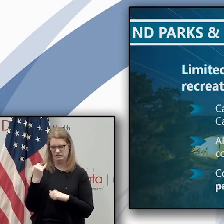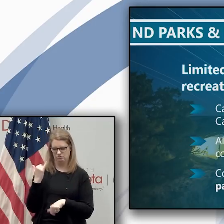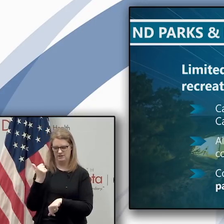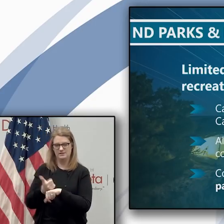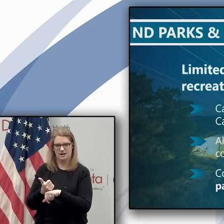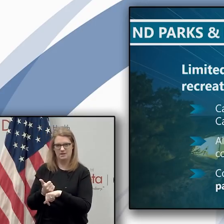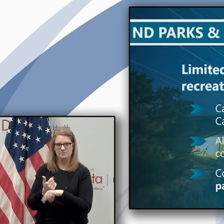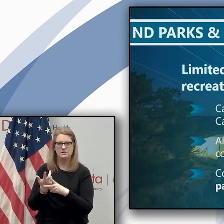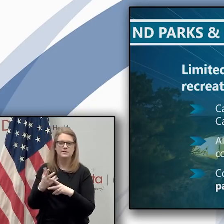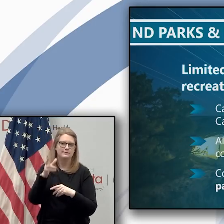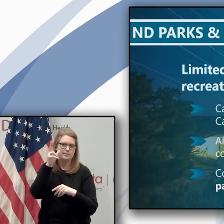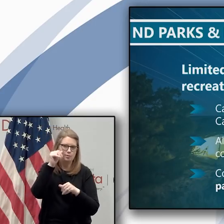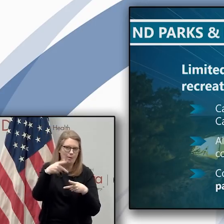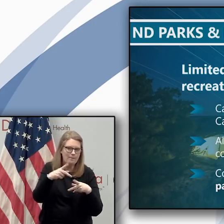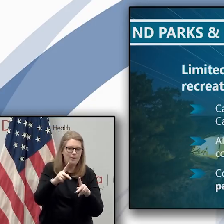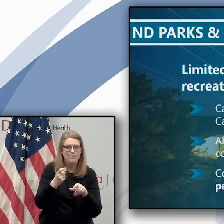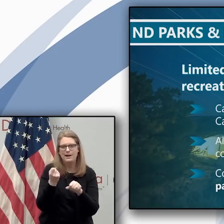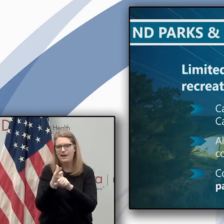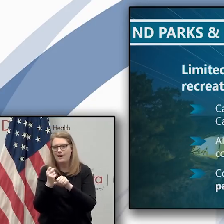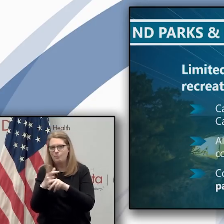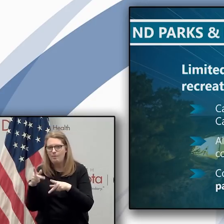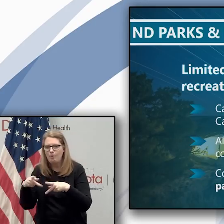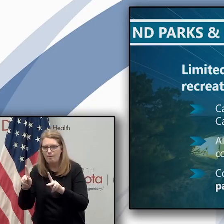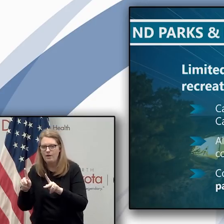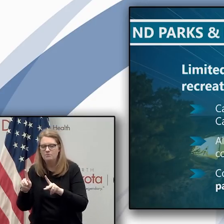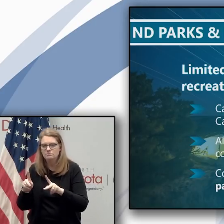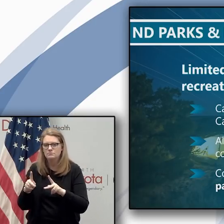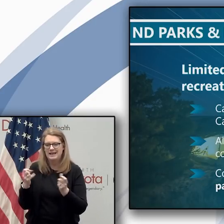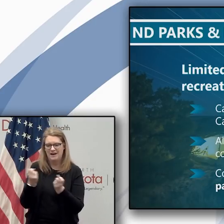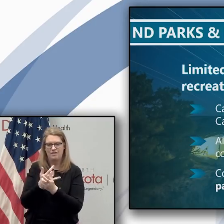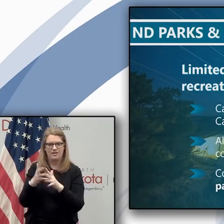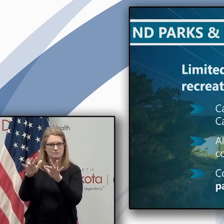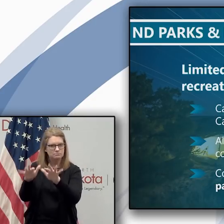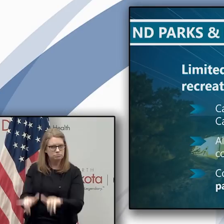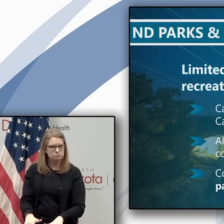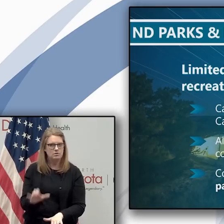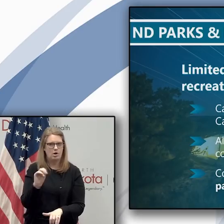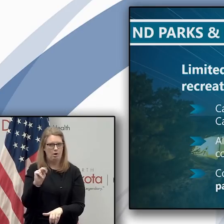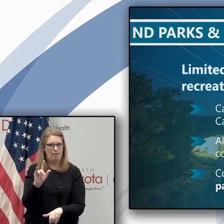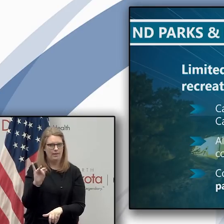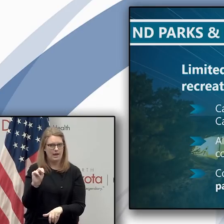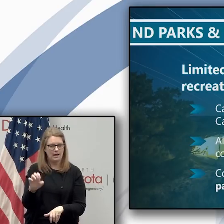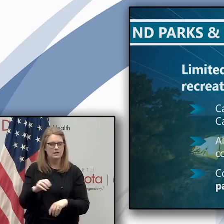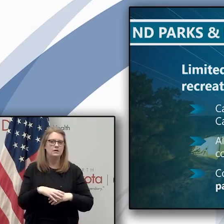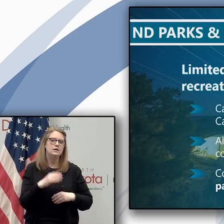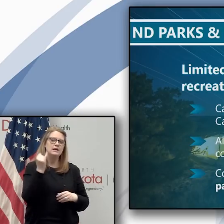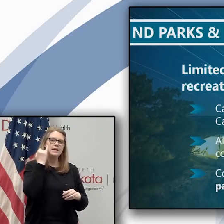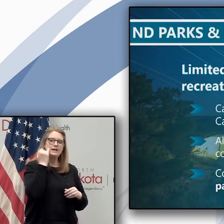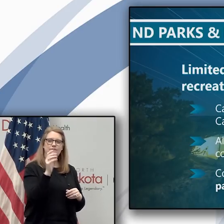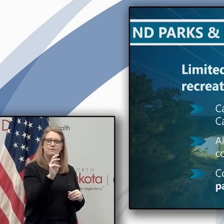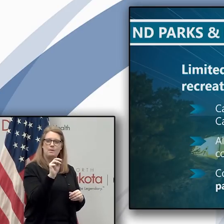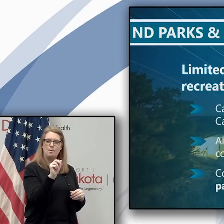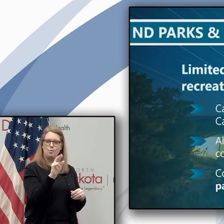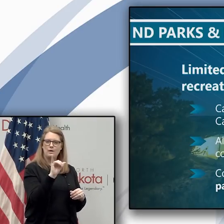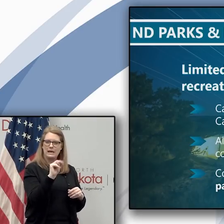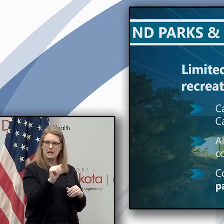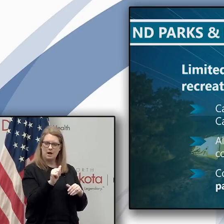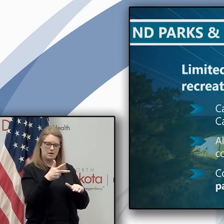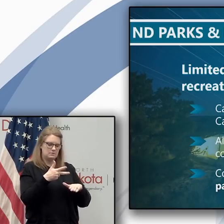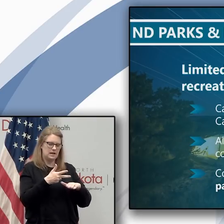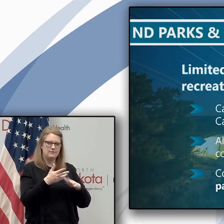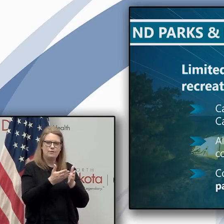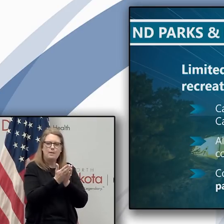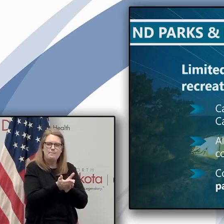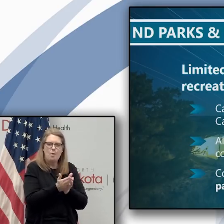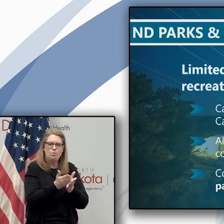that, whether it's a horse permit or an annual permit, you can get those completed online as well. If you're a marina slip renter, you